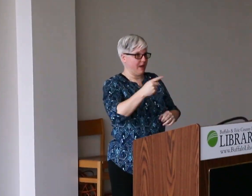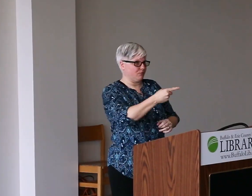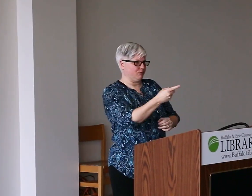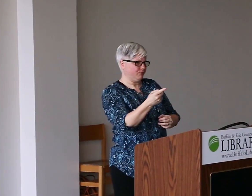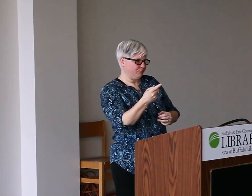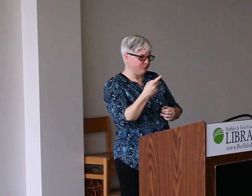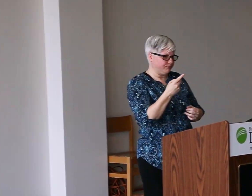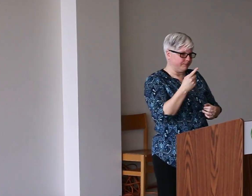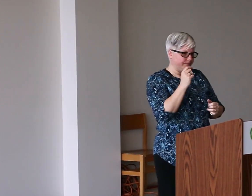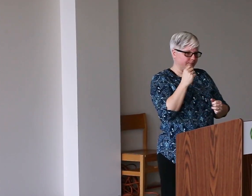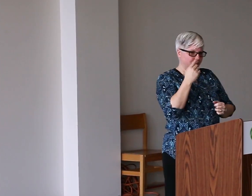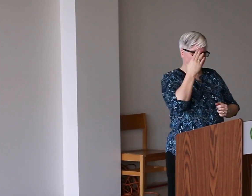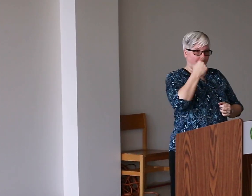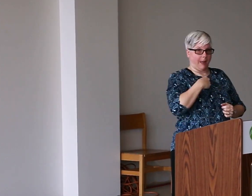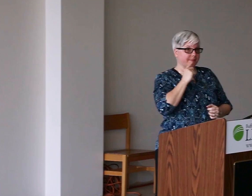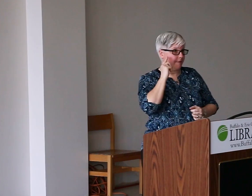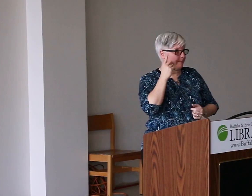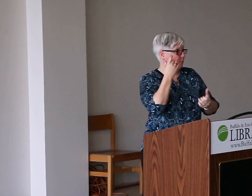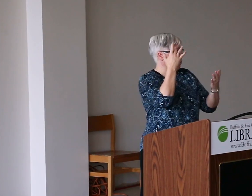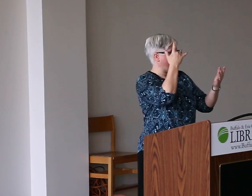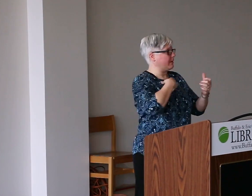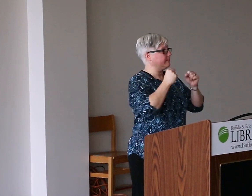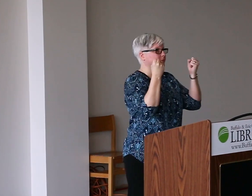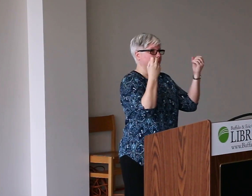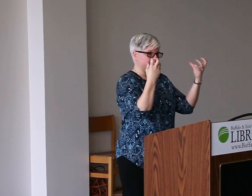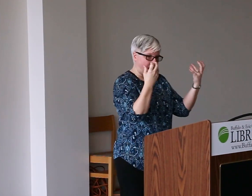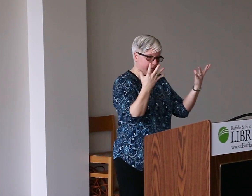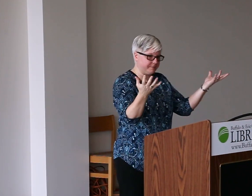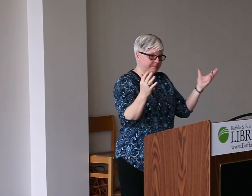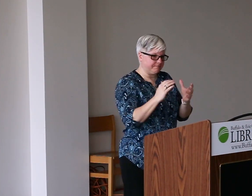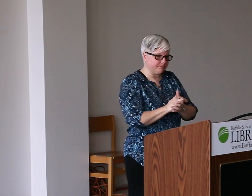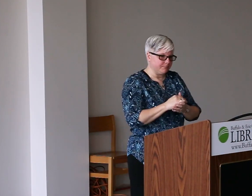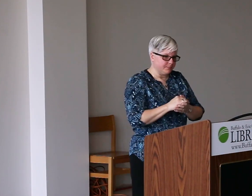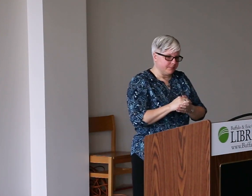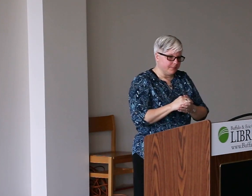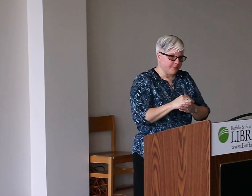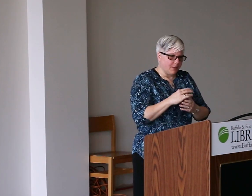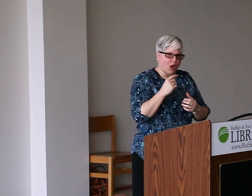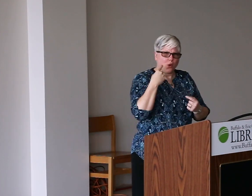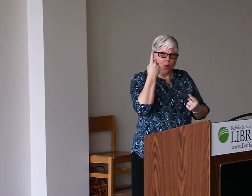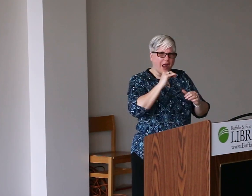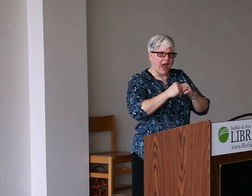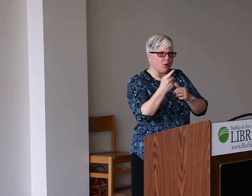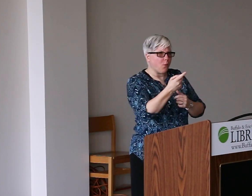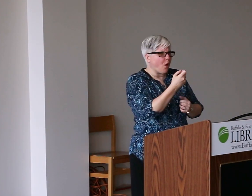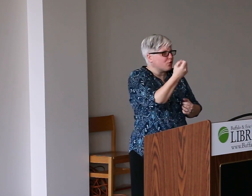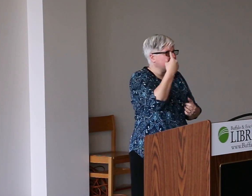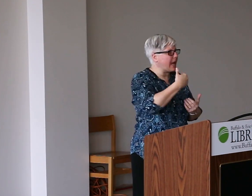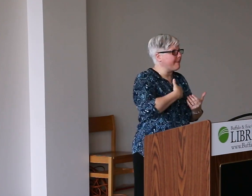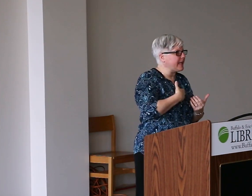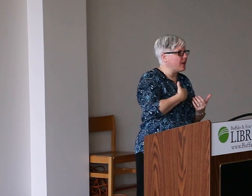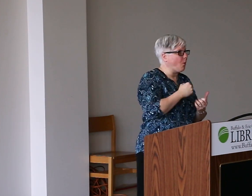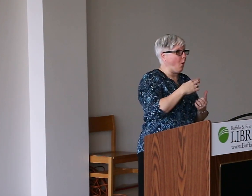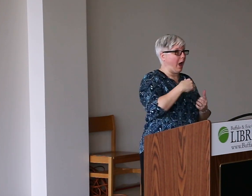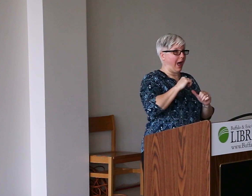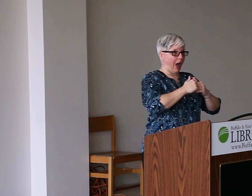So it's obvious that you know I'm deaf. Why? Because I'm using sign language. So, and you're wondering, how